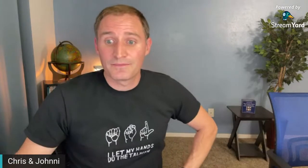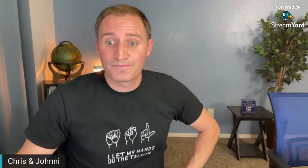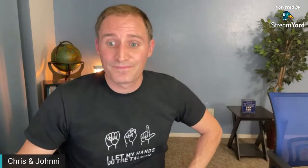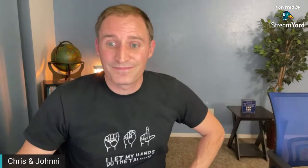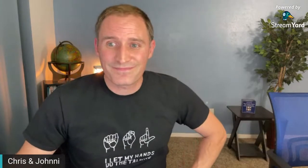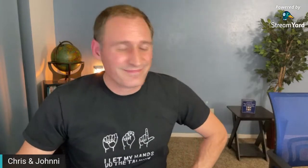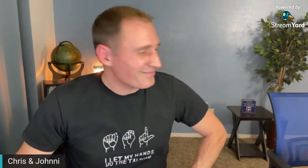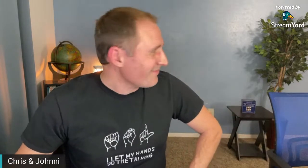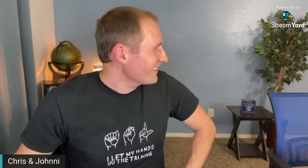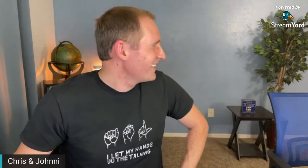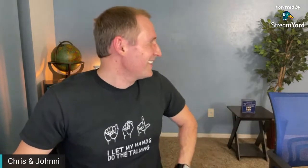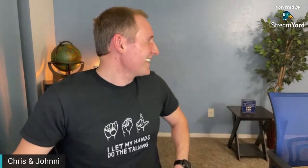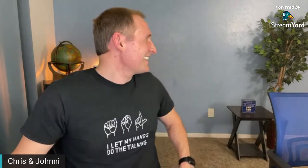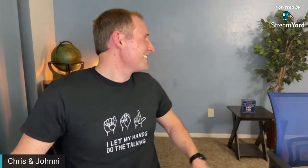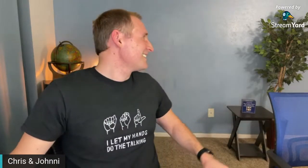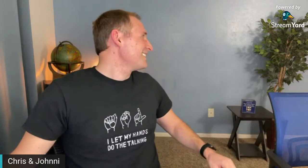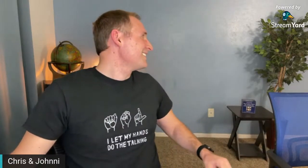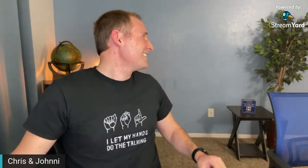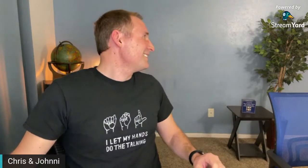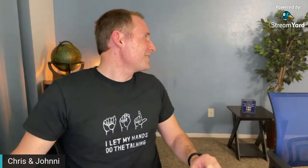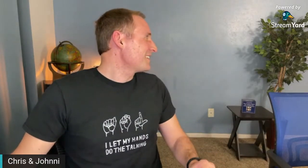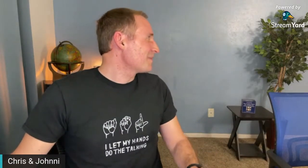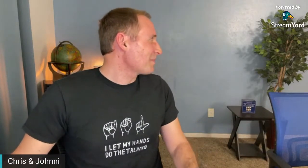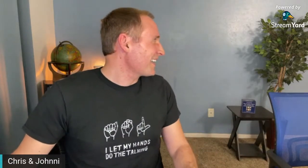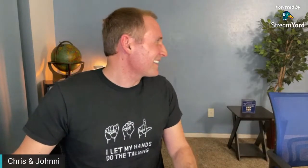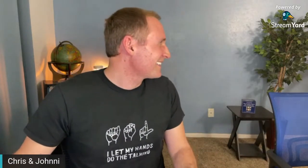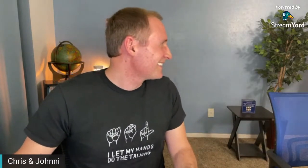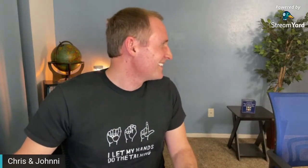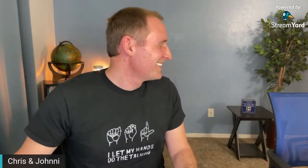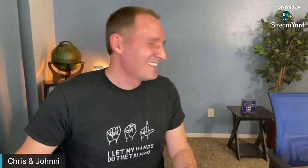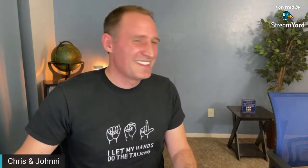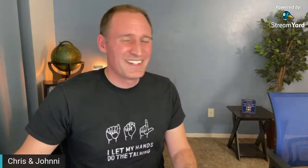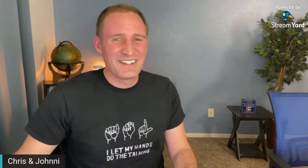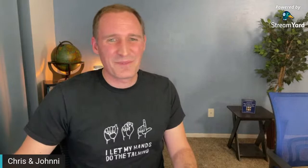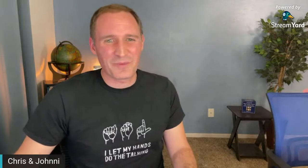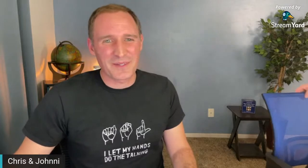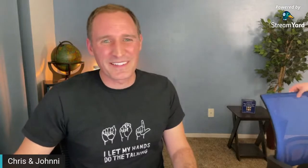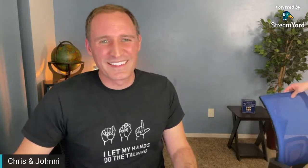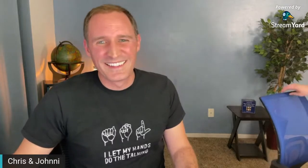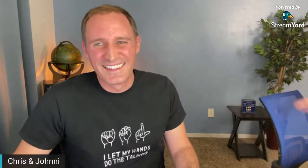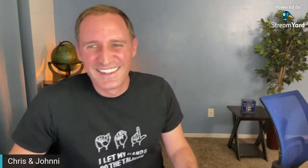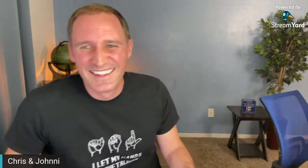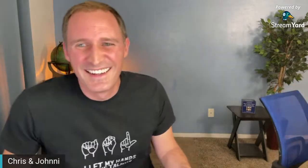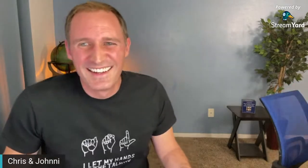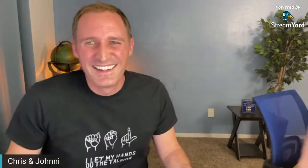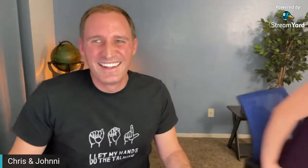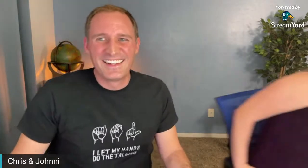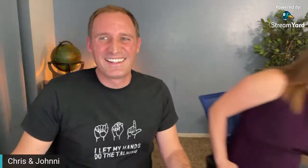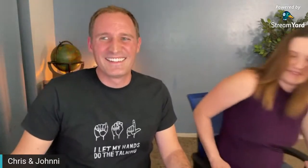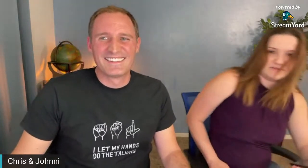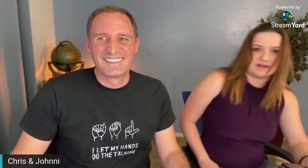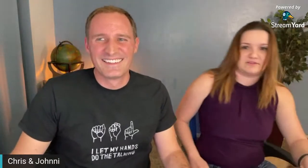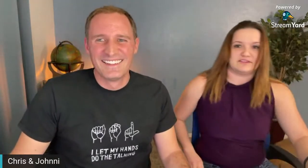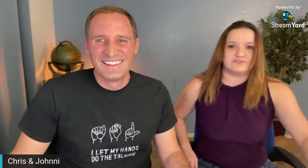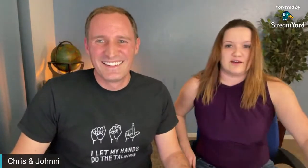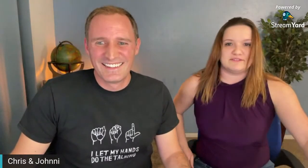too. Bye. Okay. You coming back? Yes. Poor baby. Except I don't think the drama's